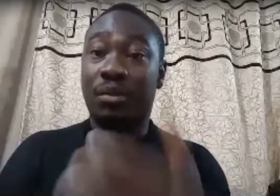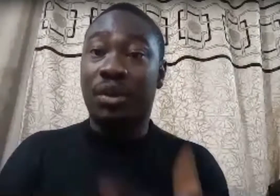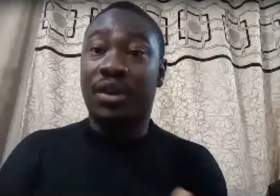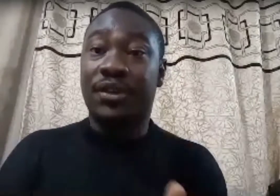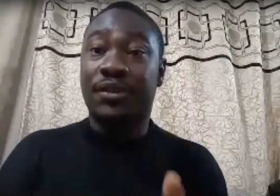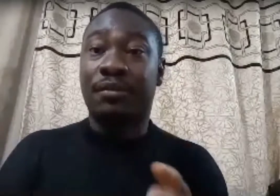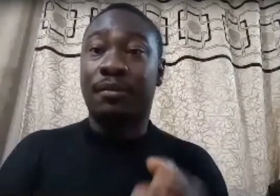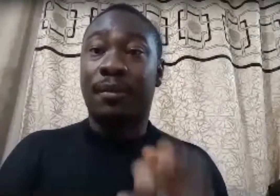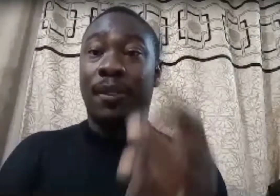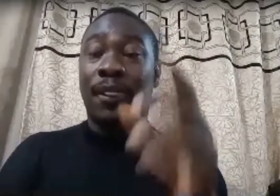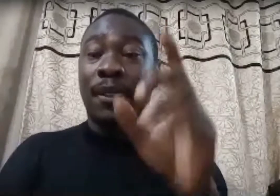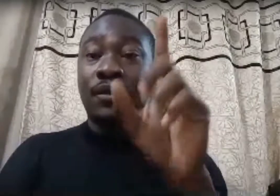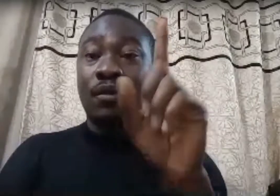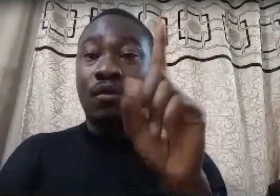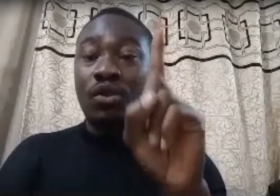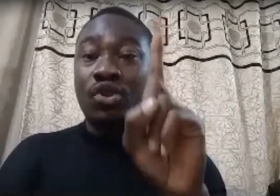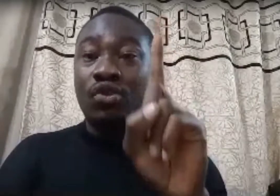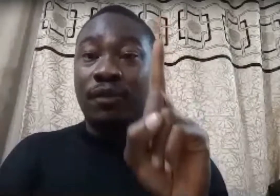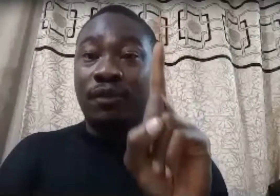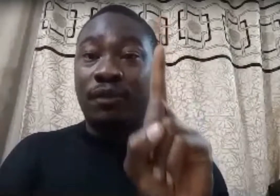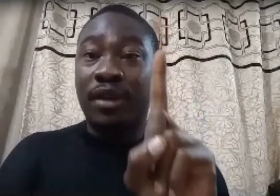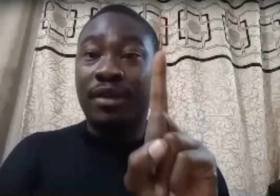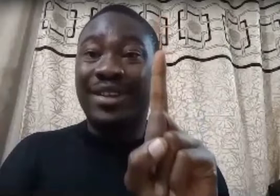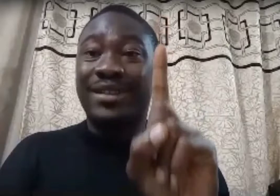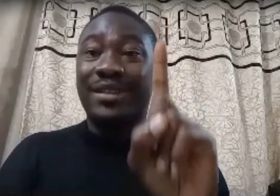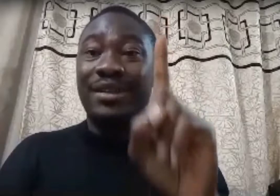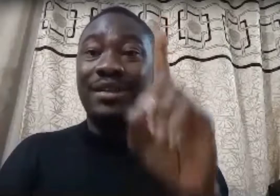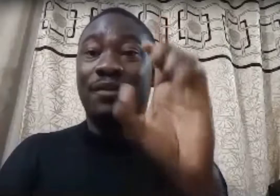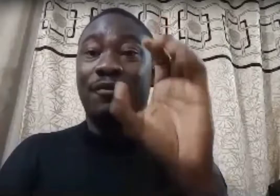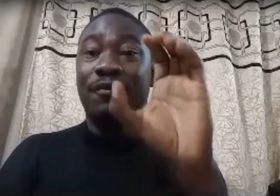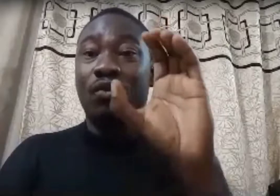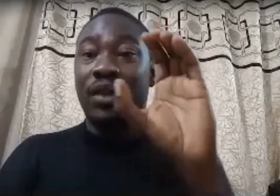very distinct and fluent. 100.